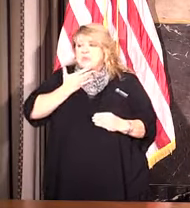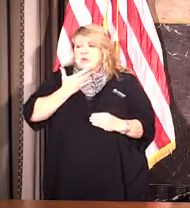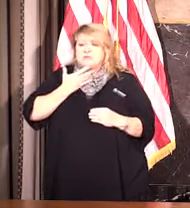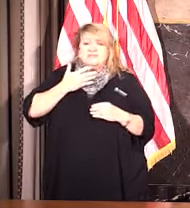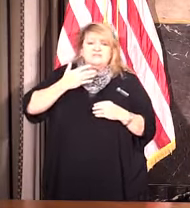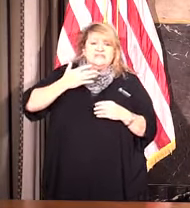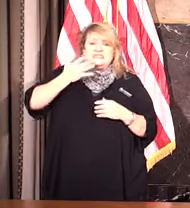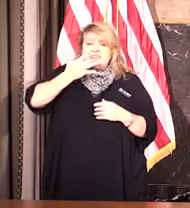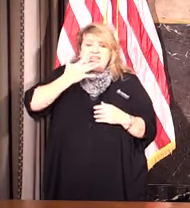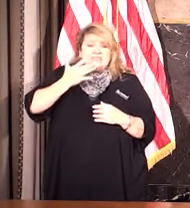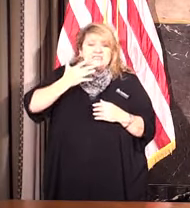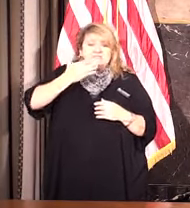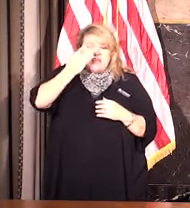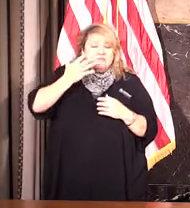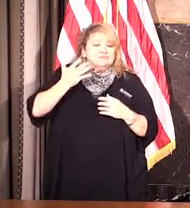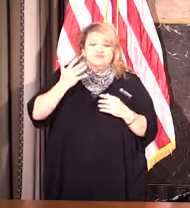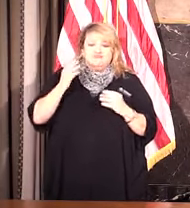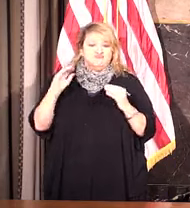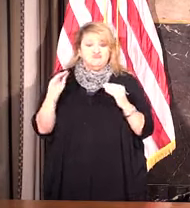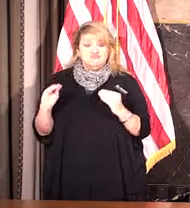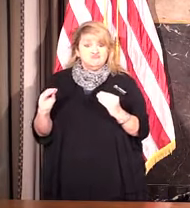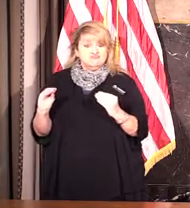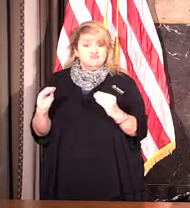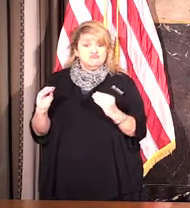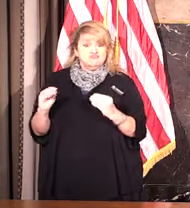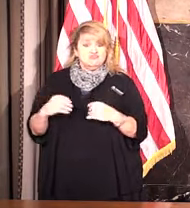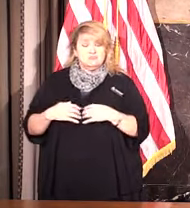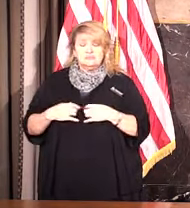as 40 to 50% of all people with COVID are.